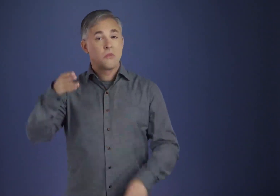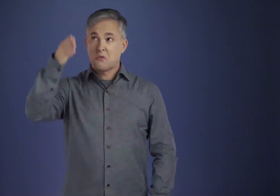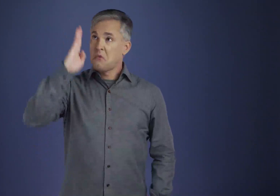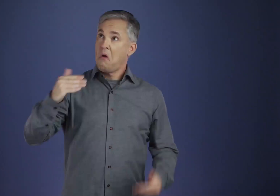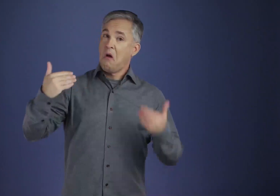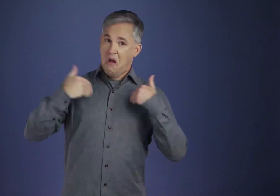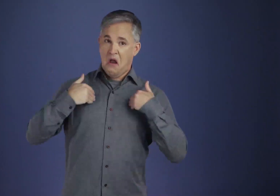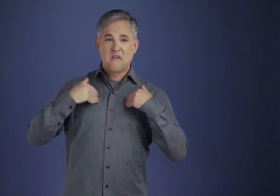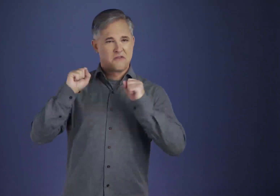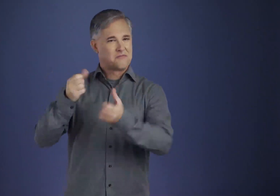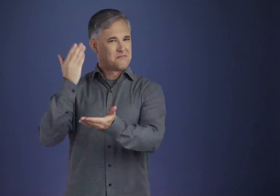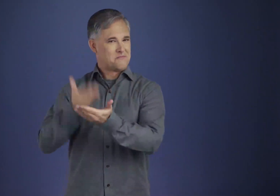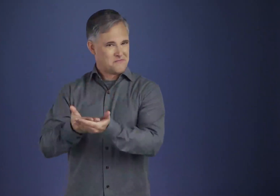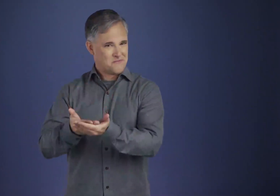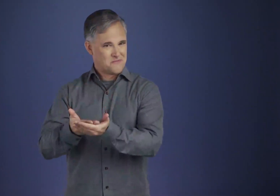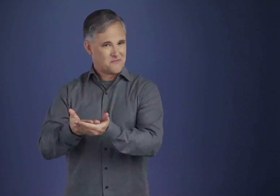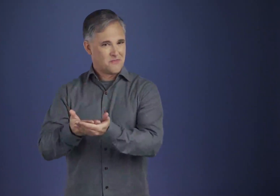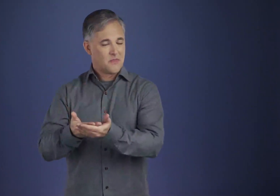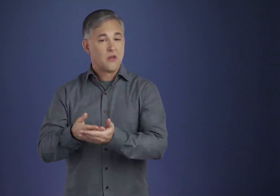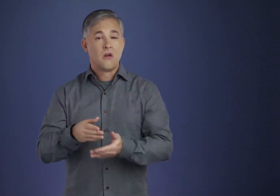the non-existence of God.